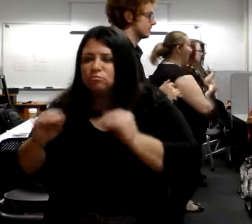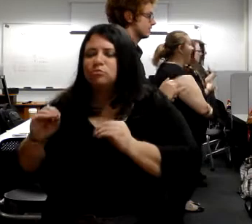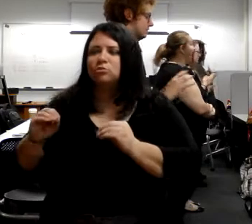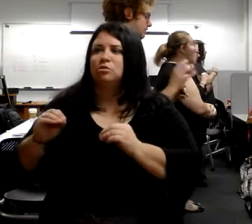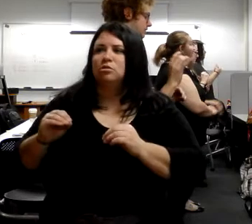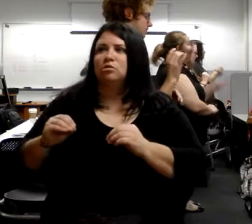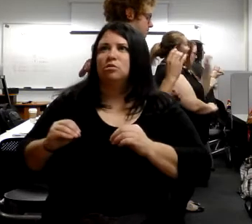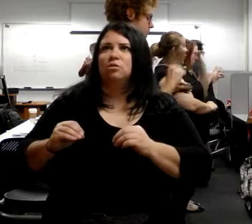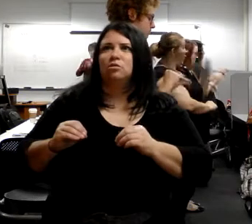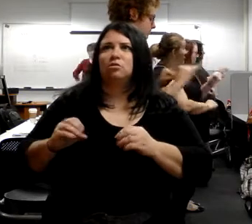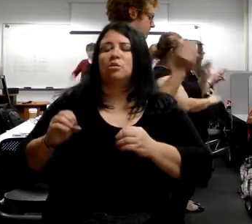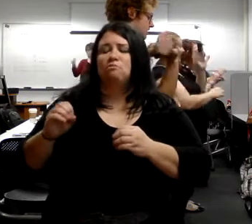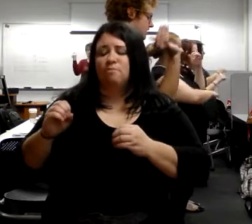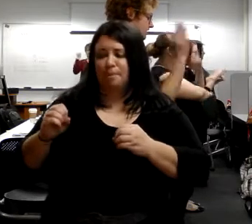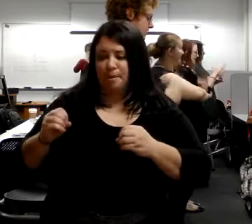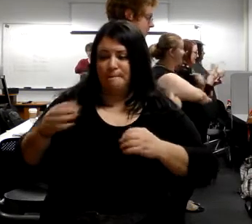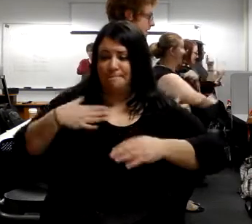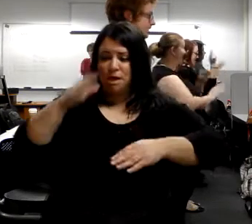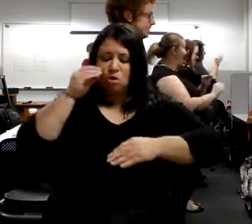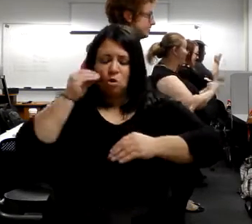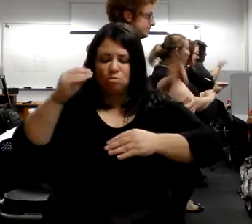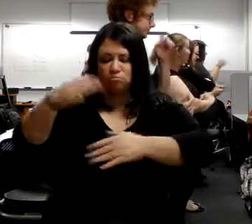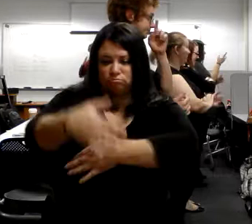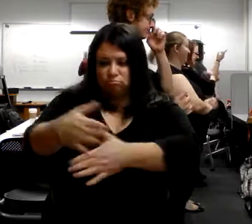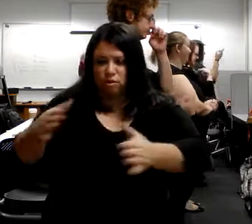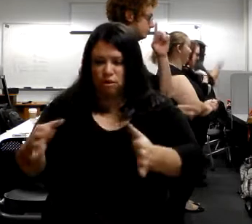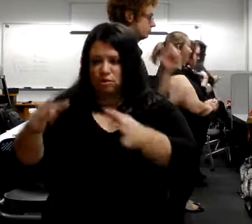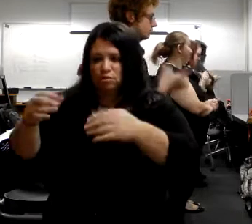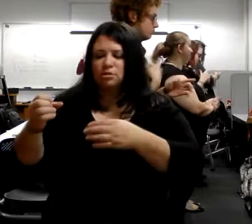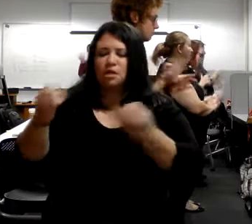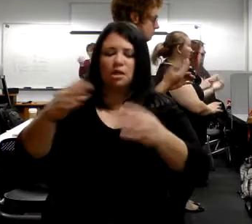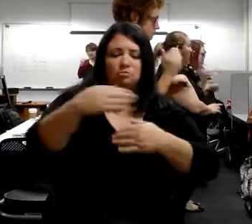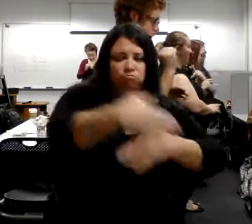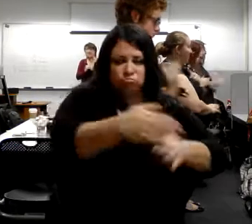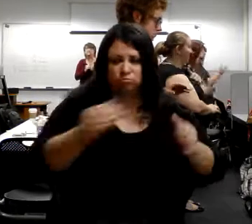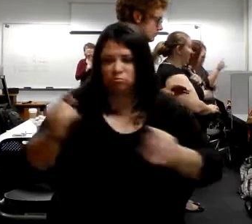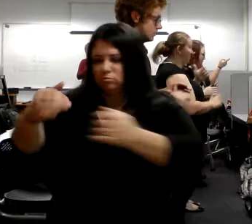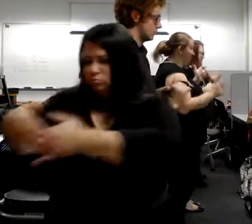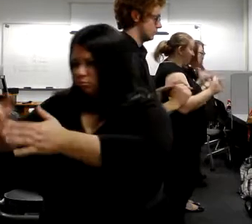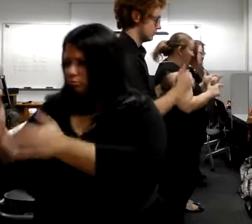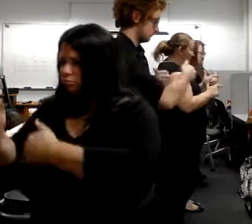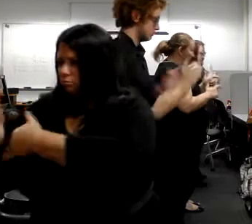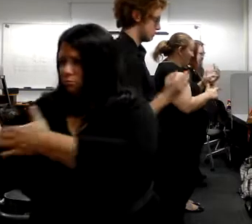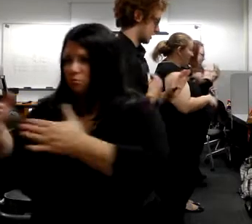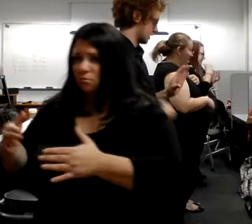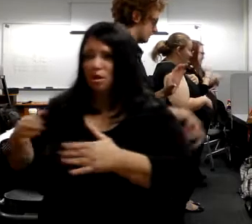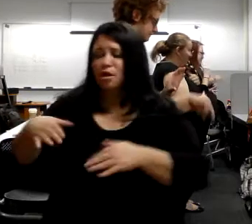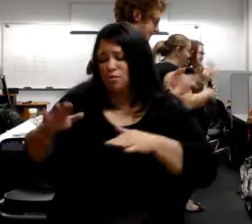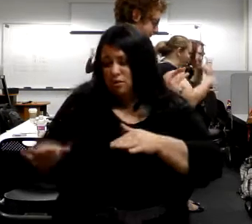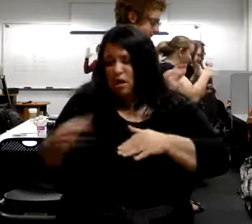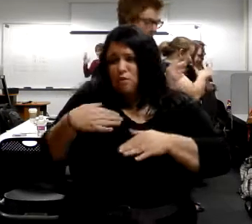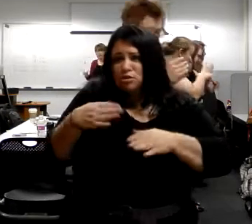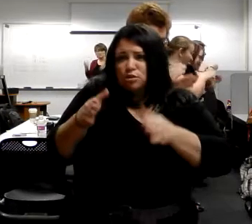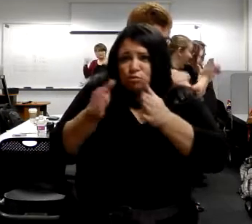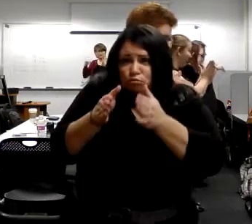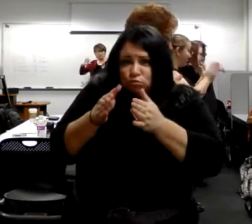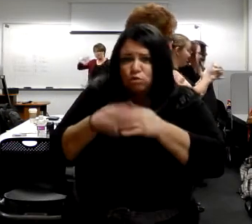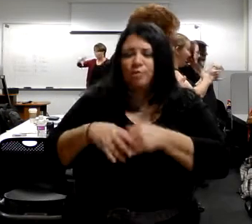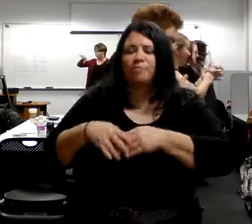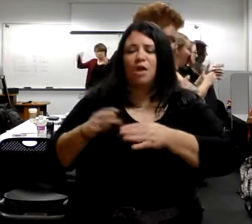lots of boxes, and since I was really small for a kid, I just went and hid in all the boxes. And 20 minutes later, I heard